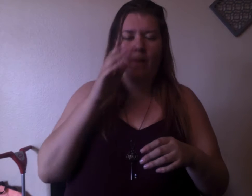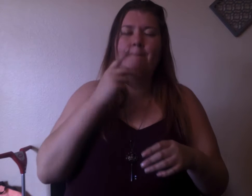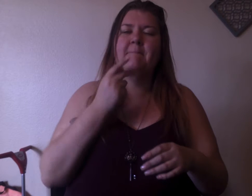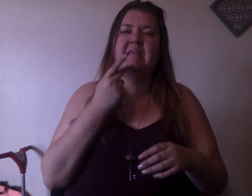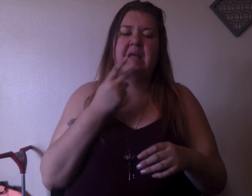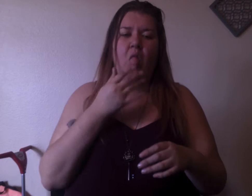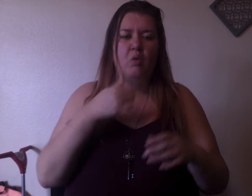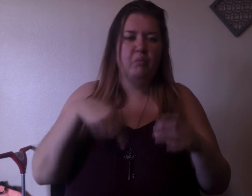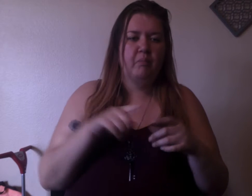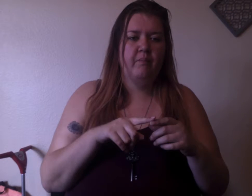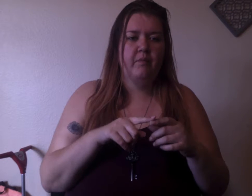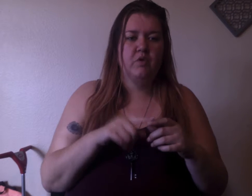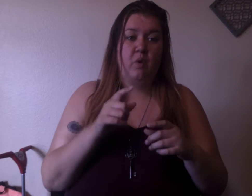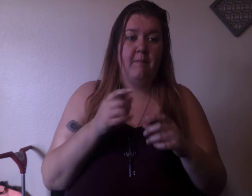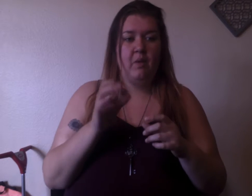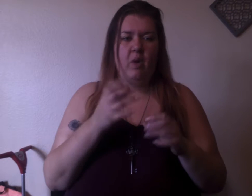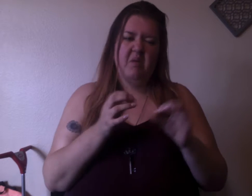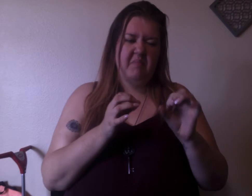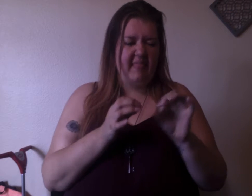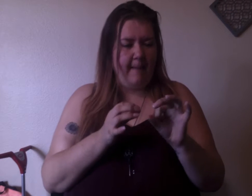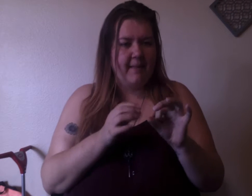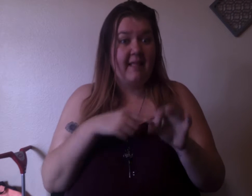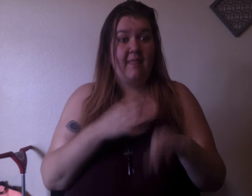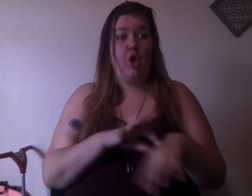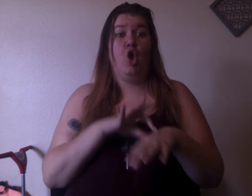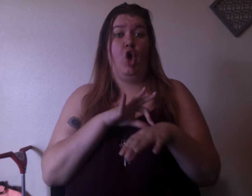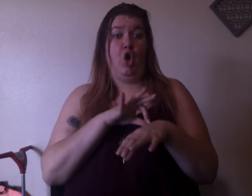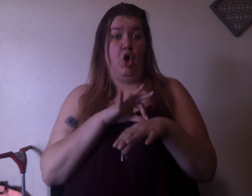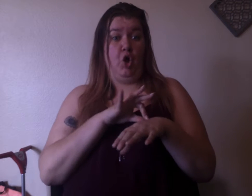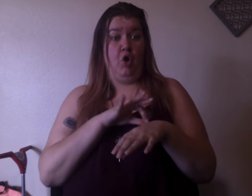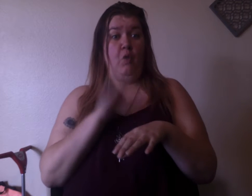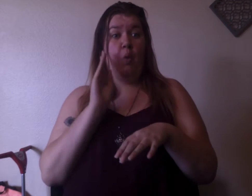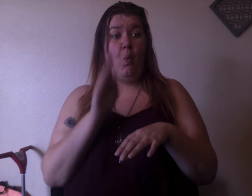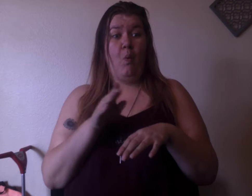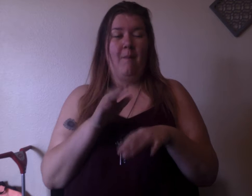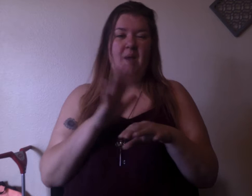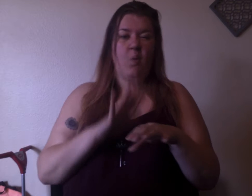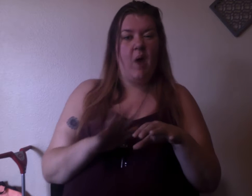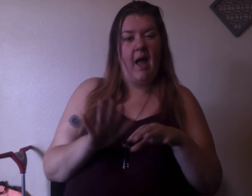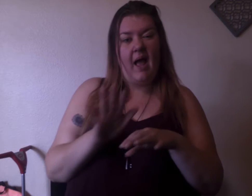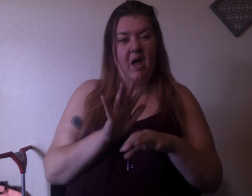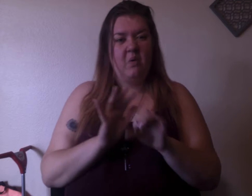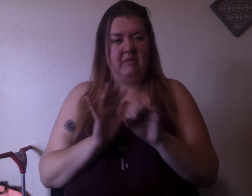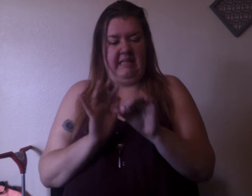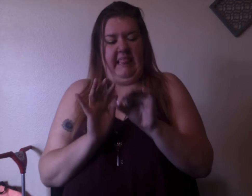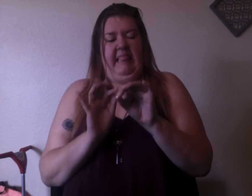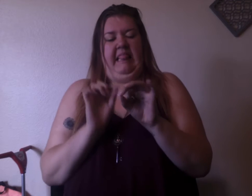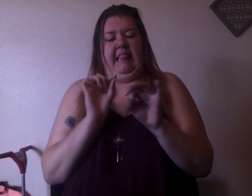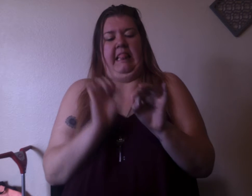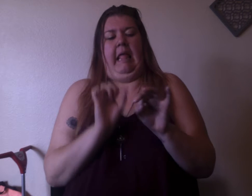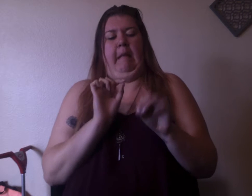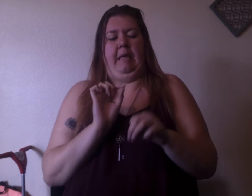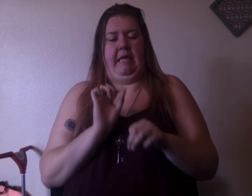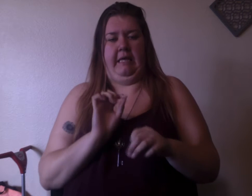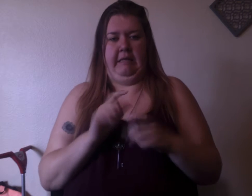around that big, and then the Earth would be around that big if you were to put them all next to each other.